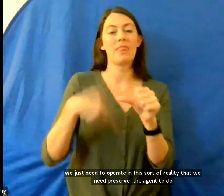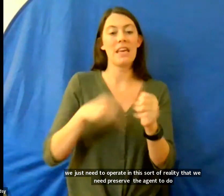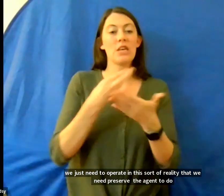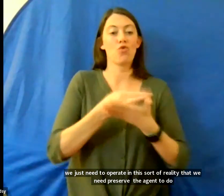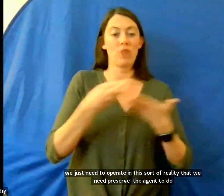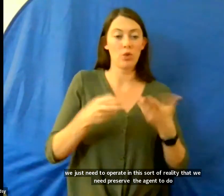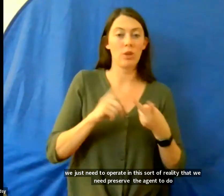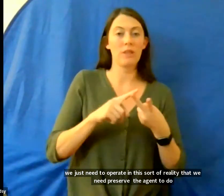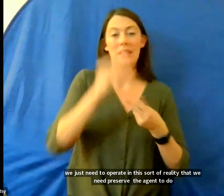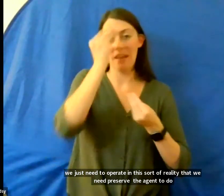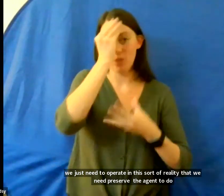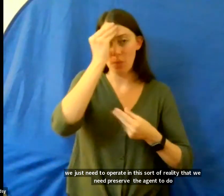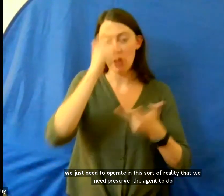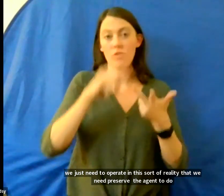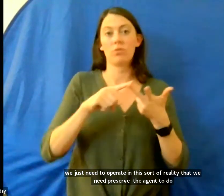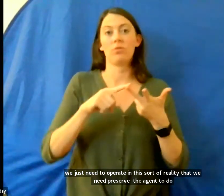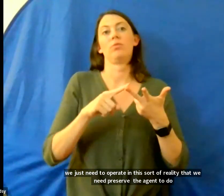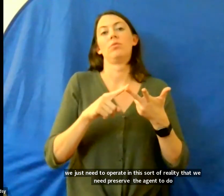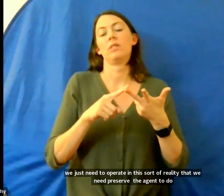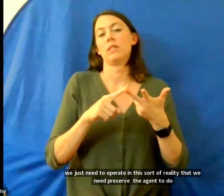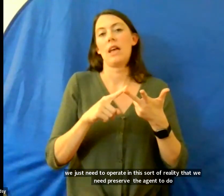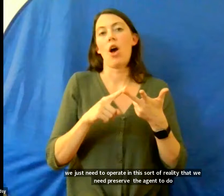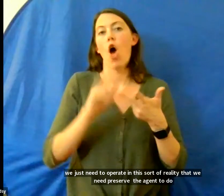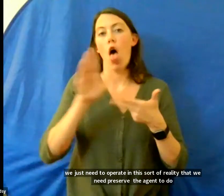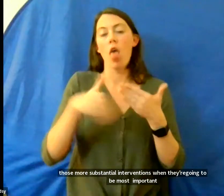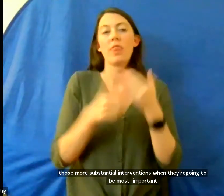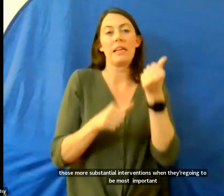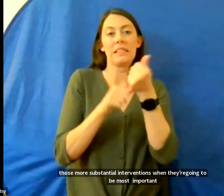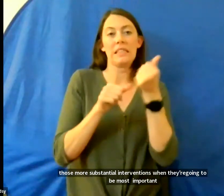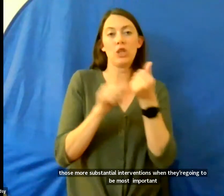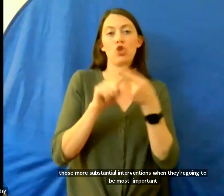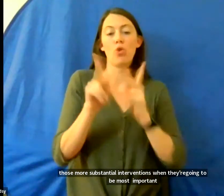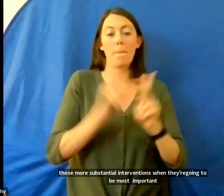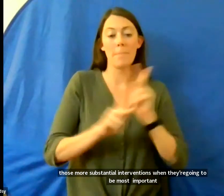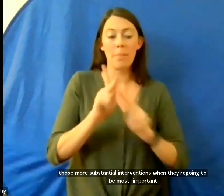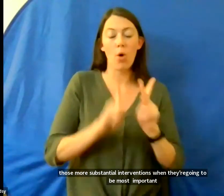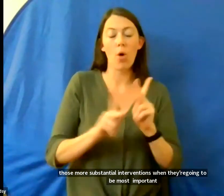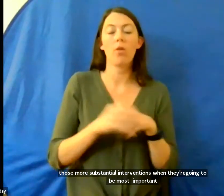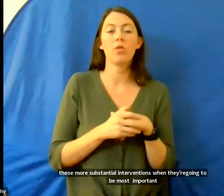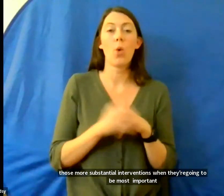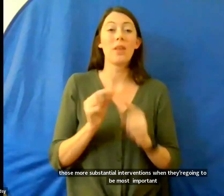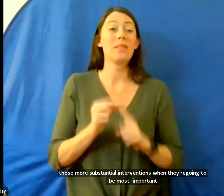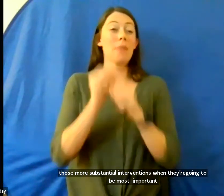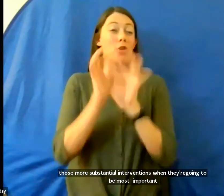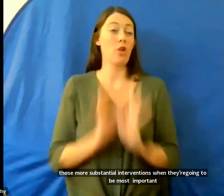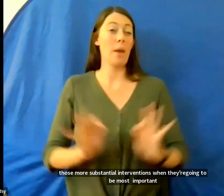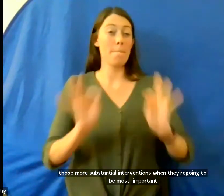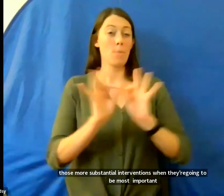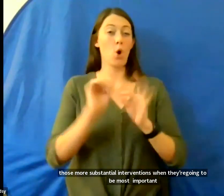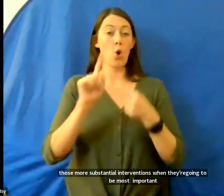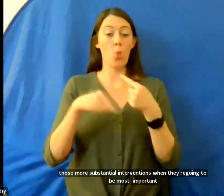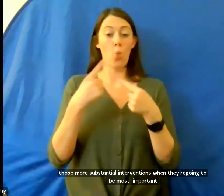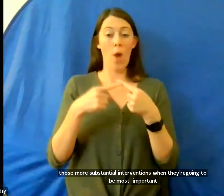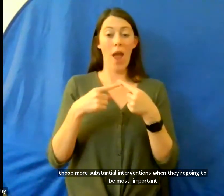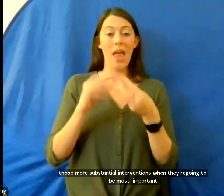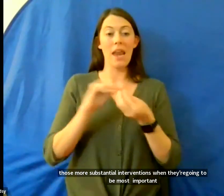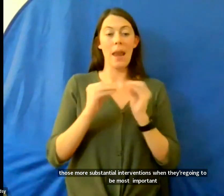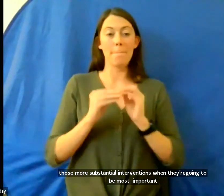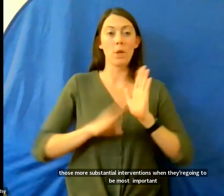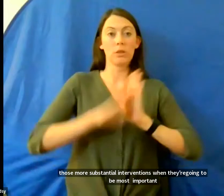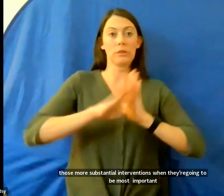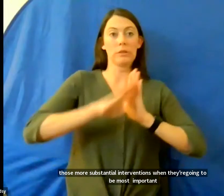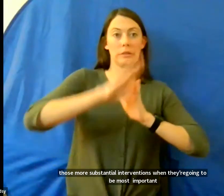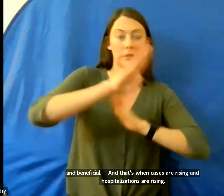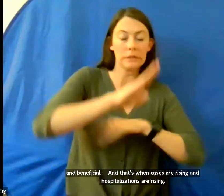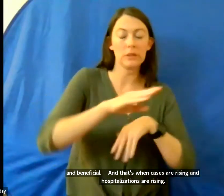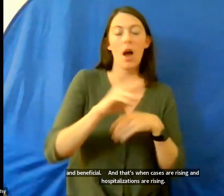most important and most beneficial. And that's when cases are rising, when hospitalizations are rising. That's when we really need to be prepared to step in. And I